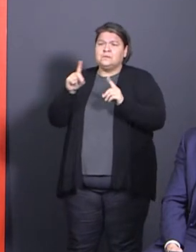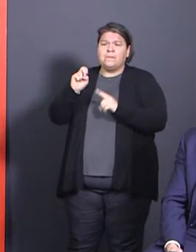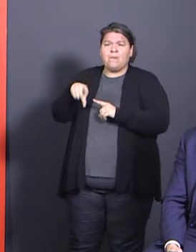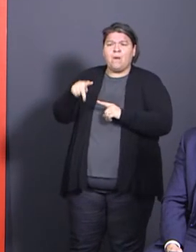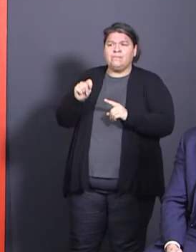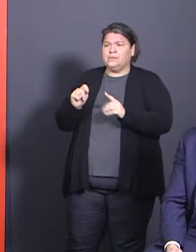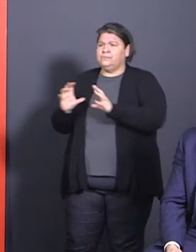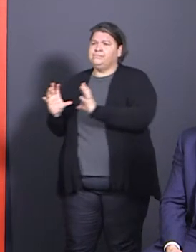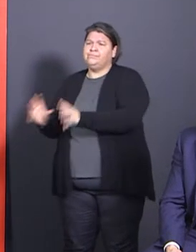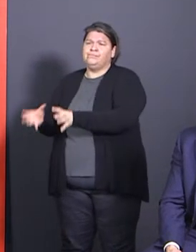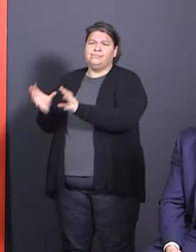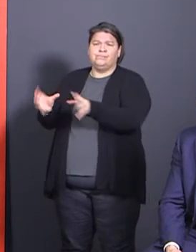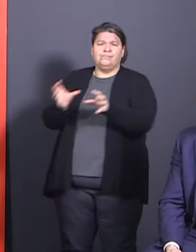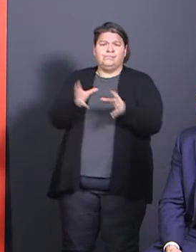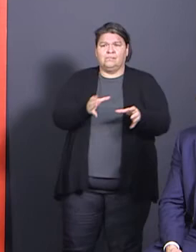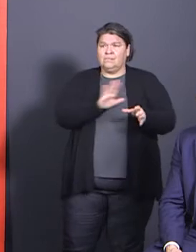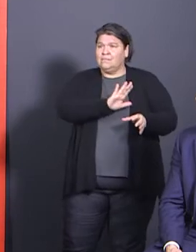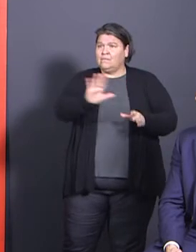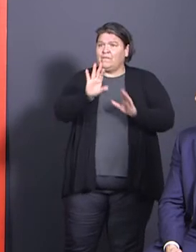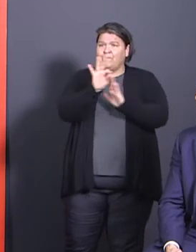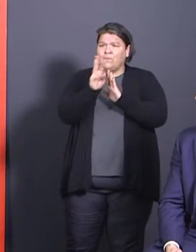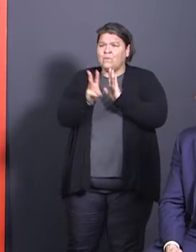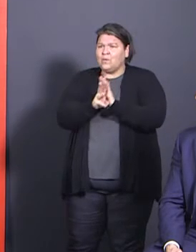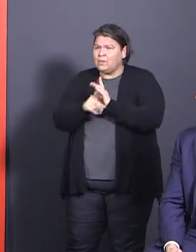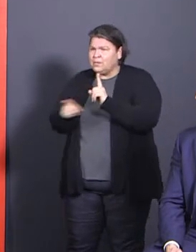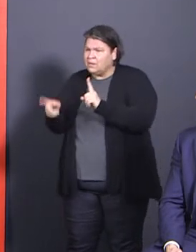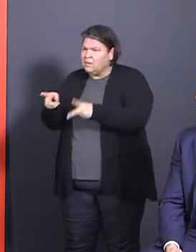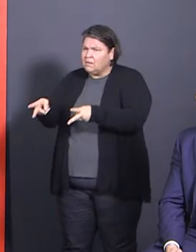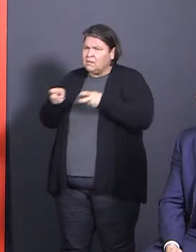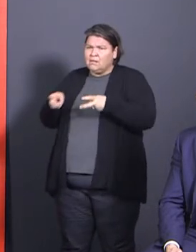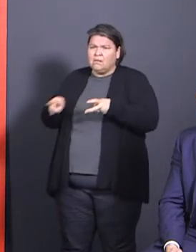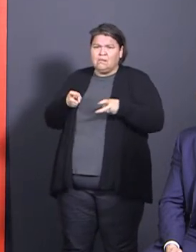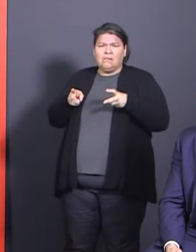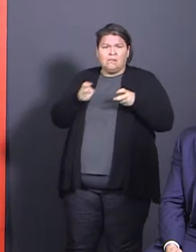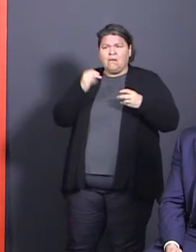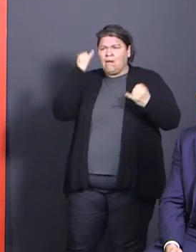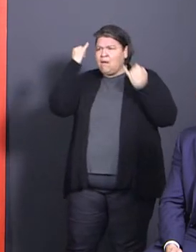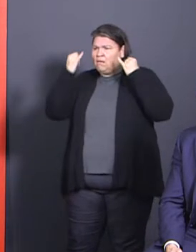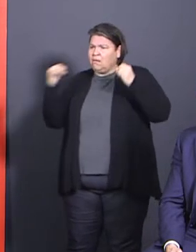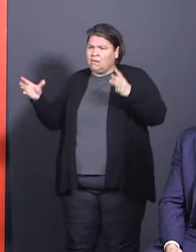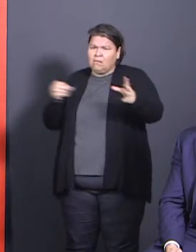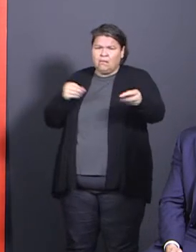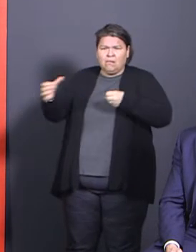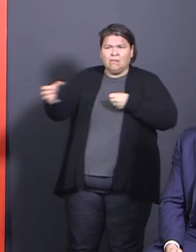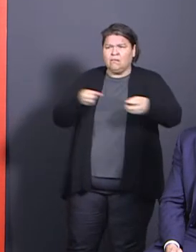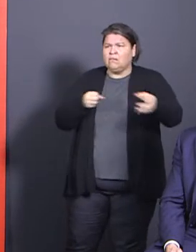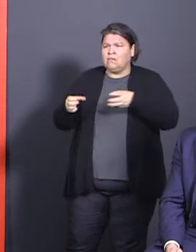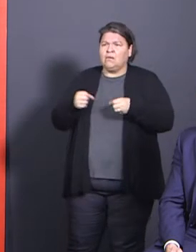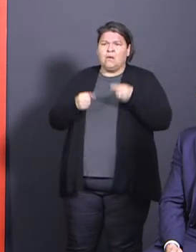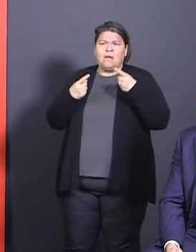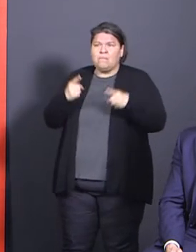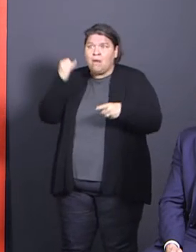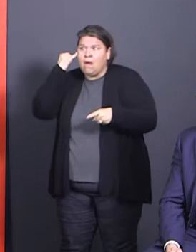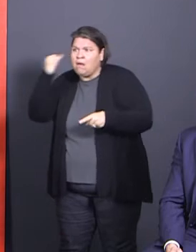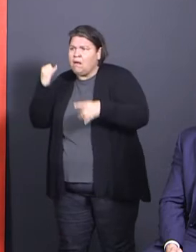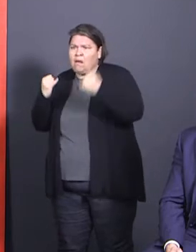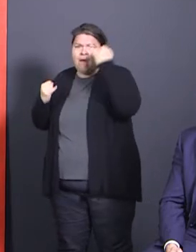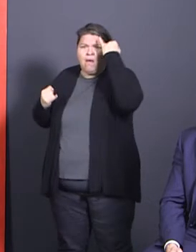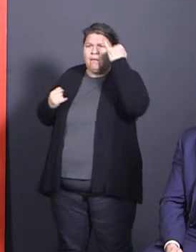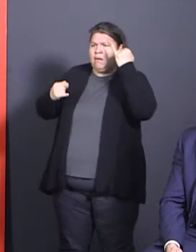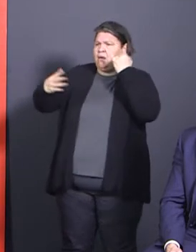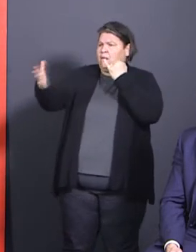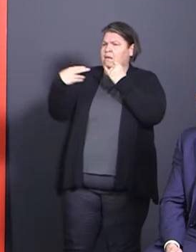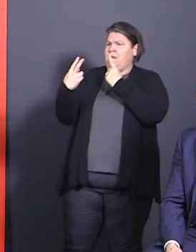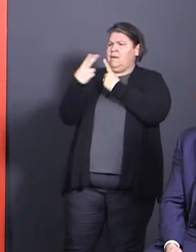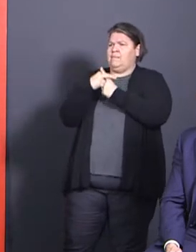looking at what other cities are doing and trying to learn from each other. But it's just a completely, I think you referenced a little bit earlier, it's just an unusual